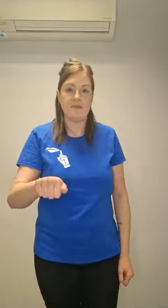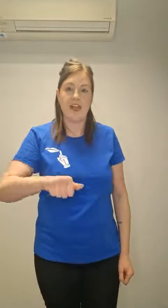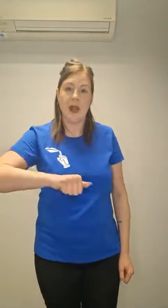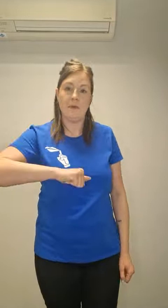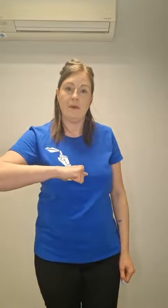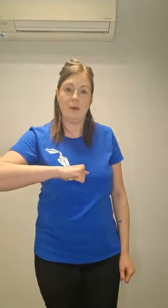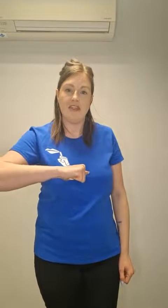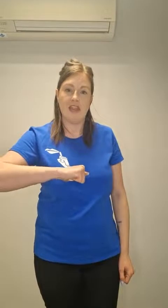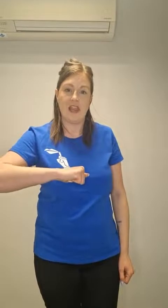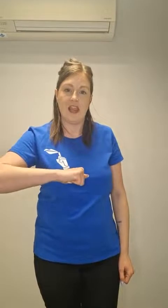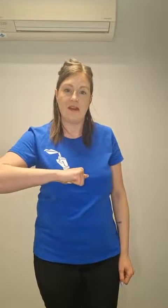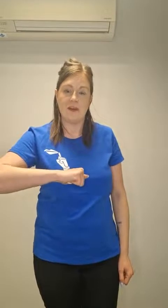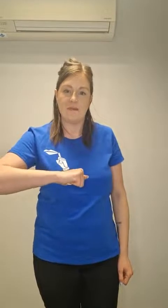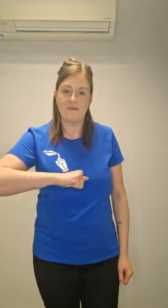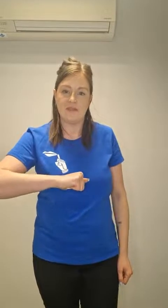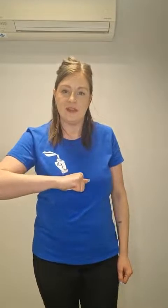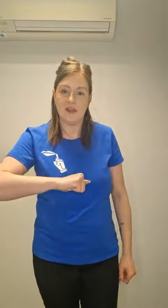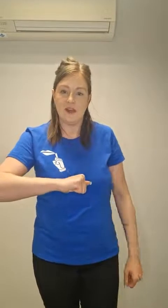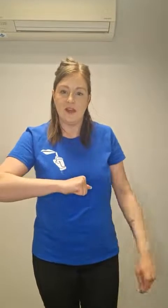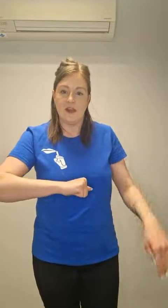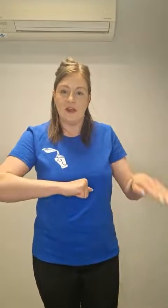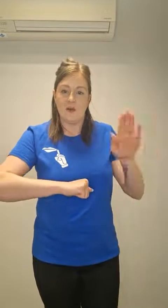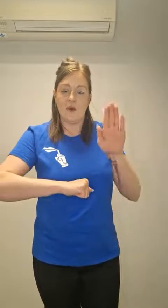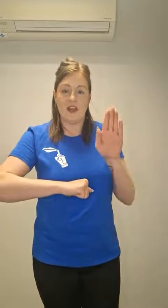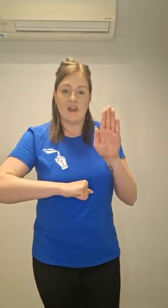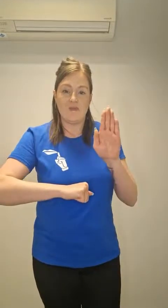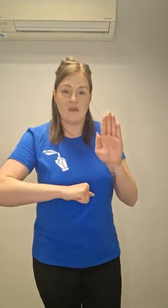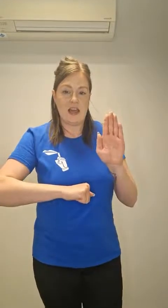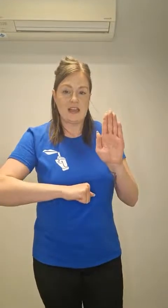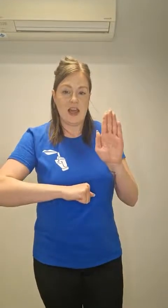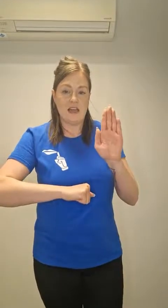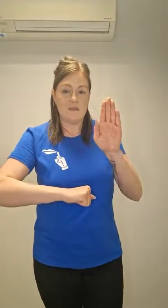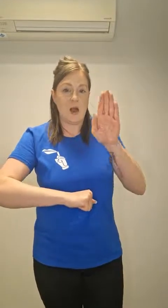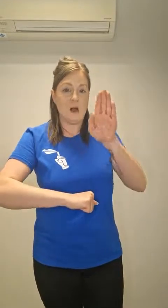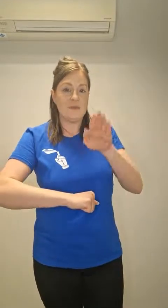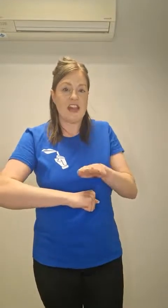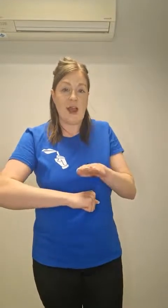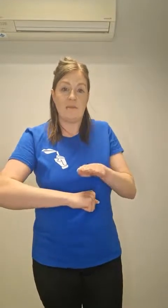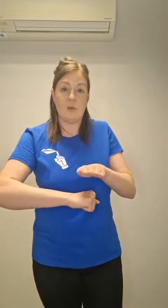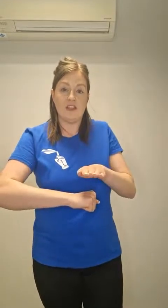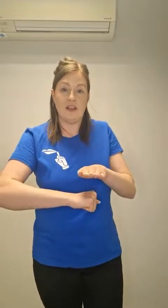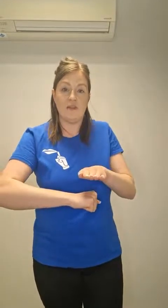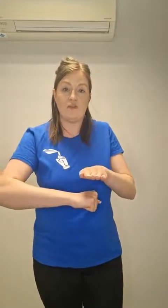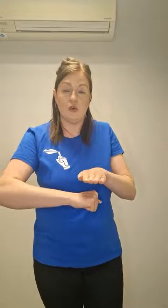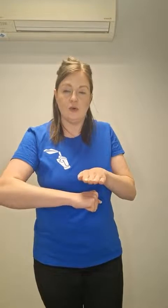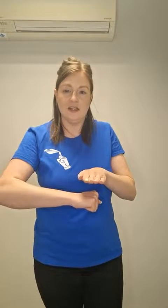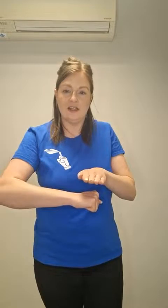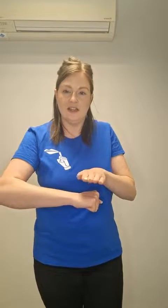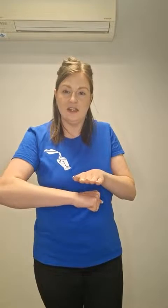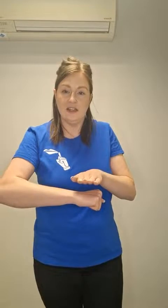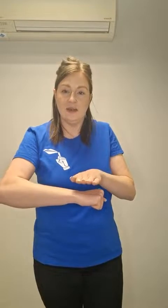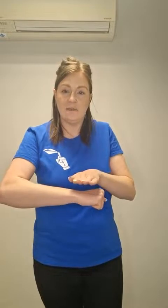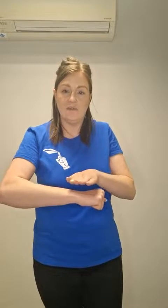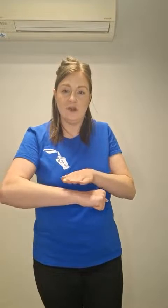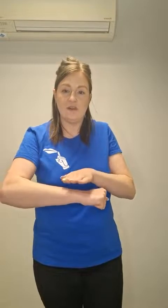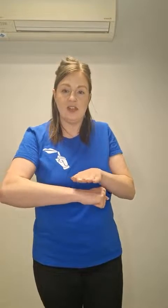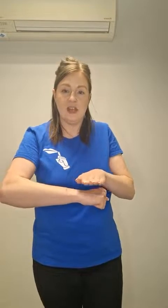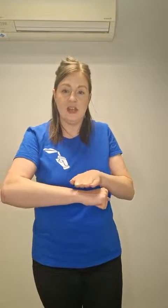down, pointing in, working flat hand, palm down, pointing forward, moves